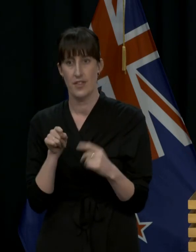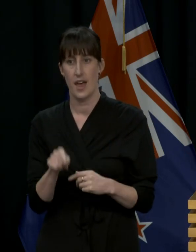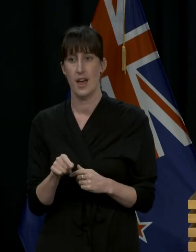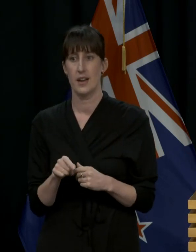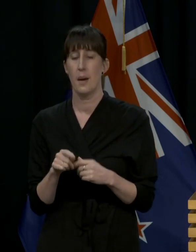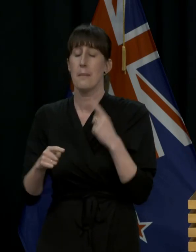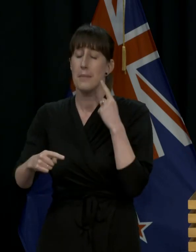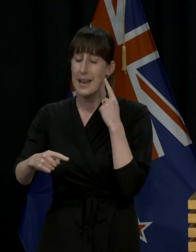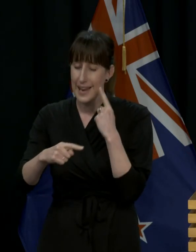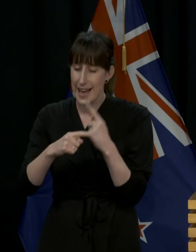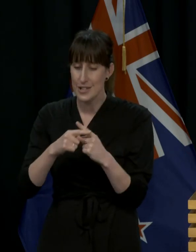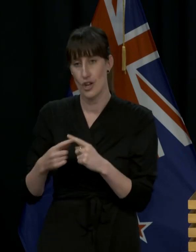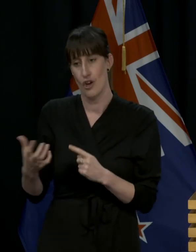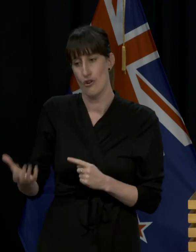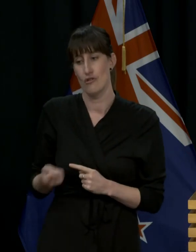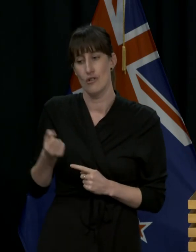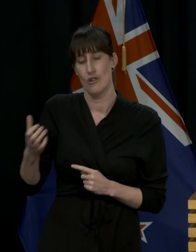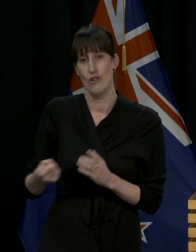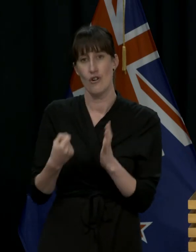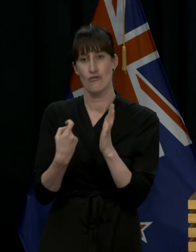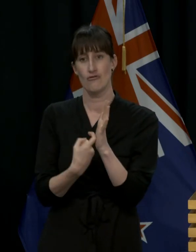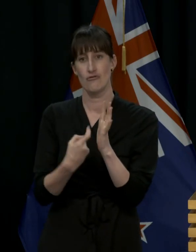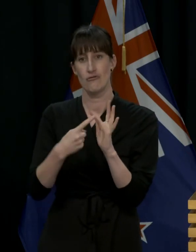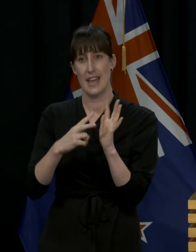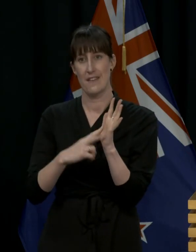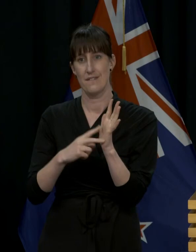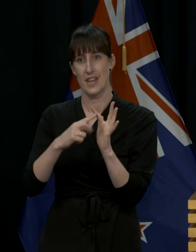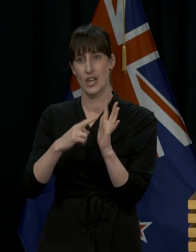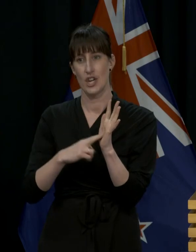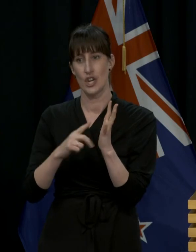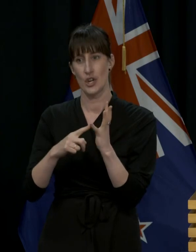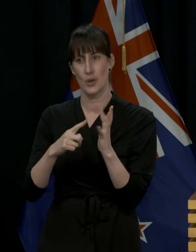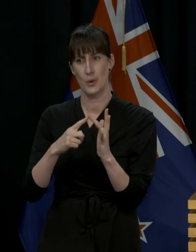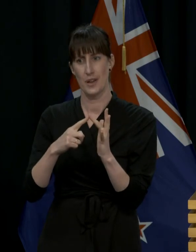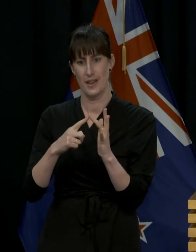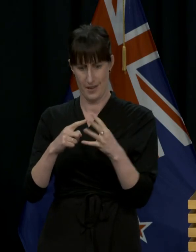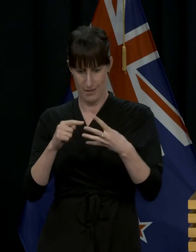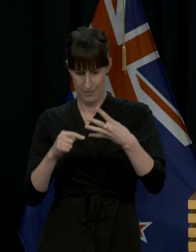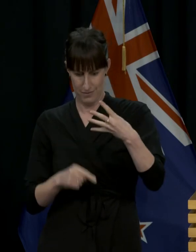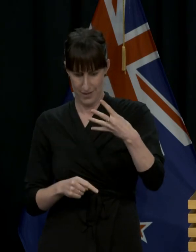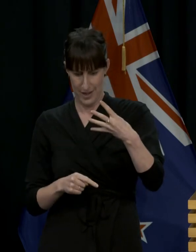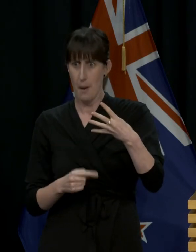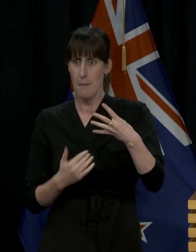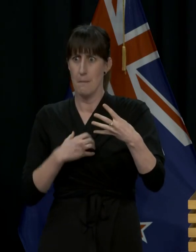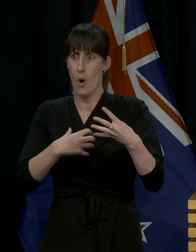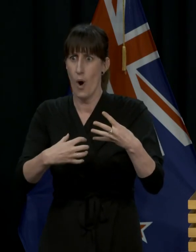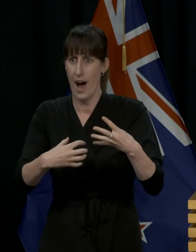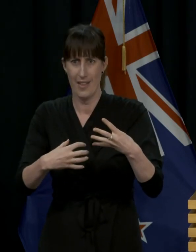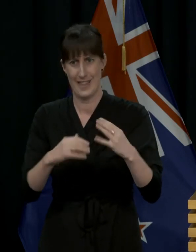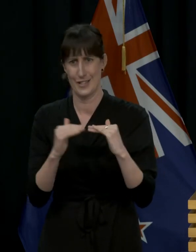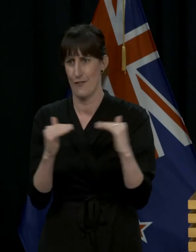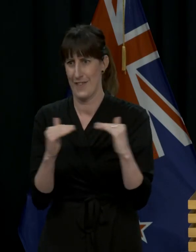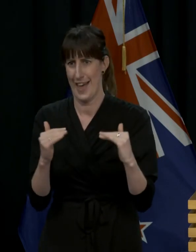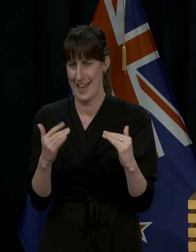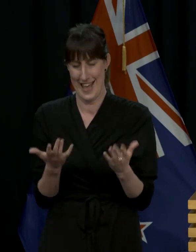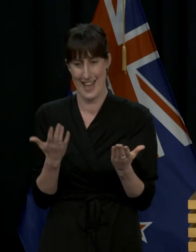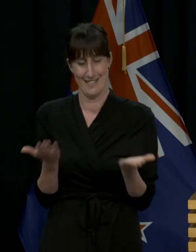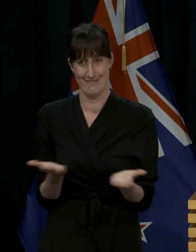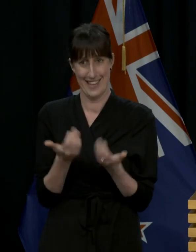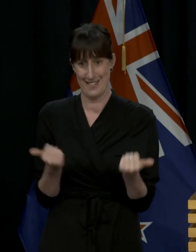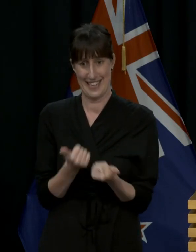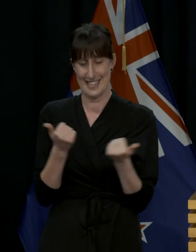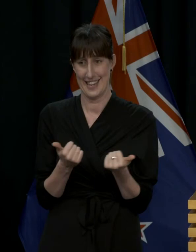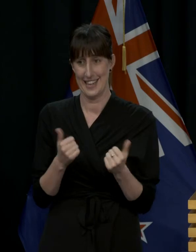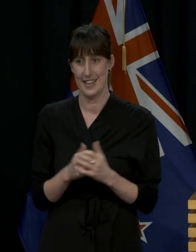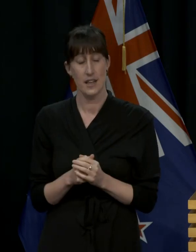got revenue. I don't think it would be fair to overload David Parker with any more than that significant raft. Sorry? Did he